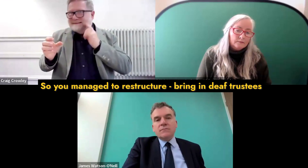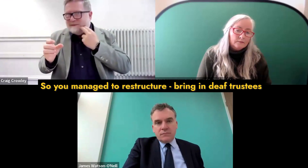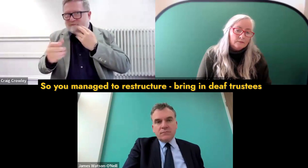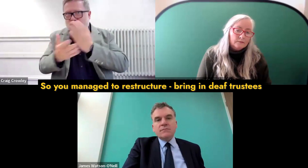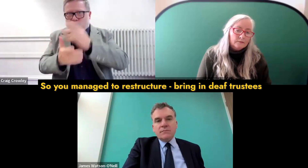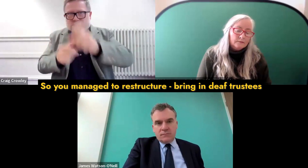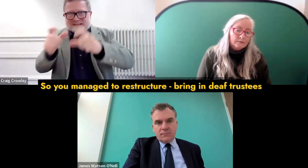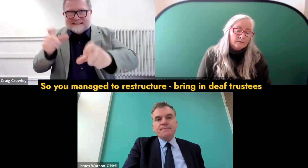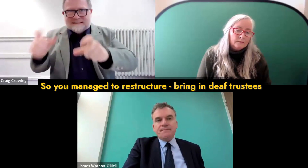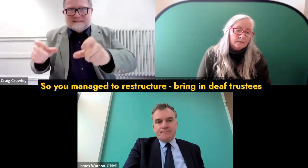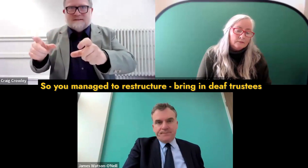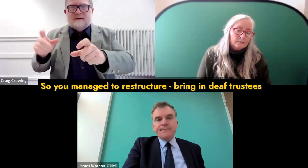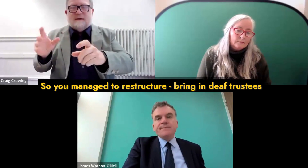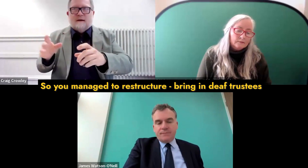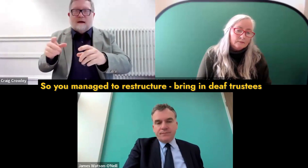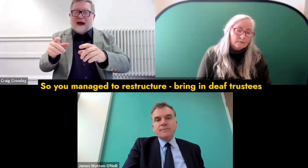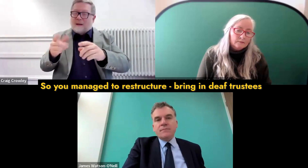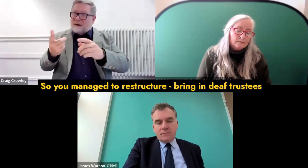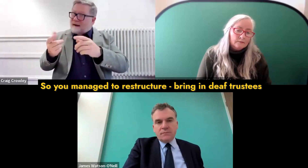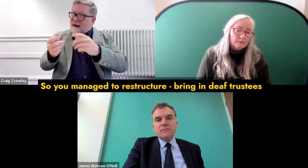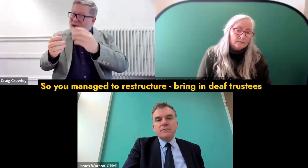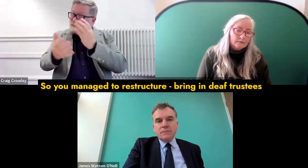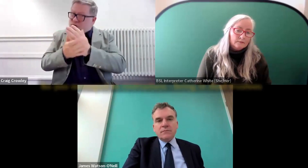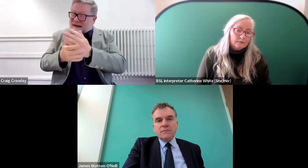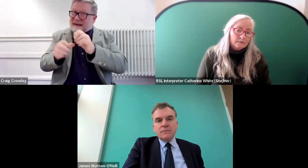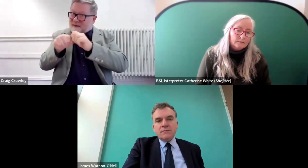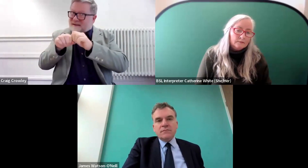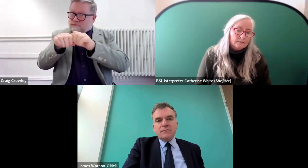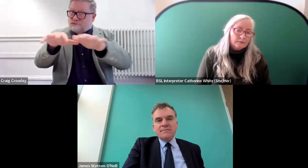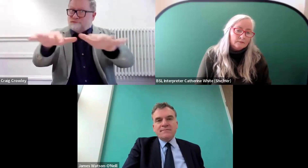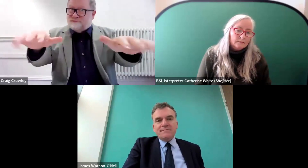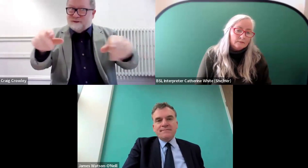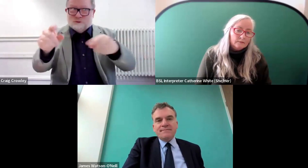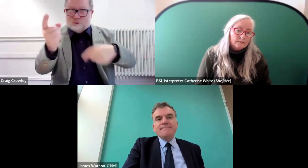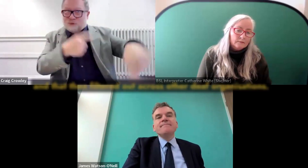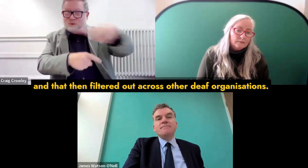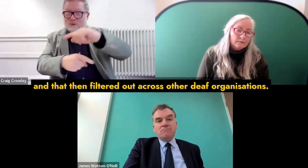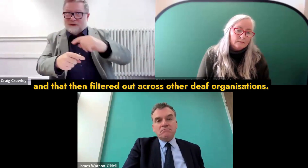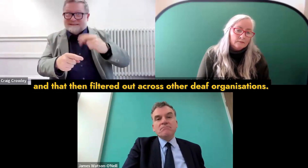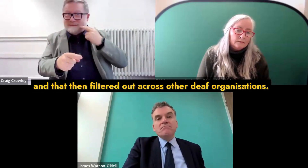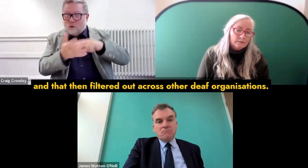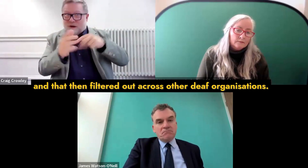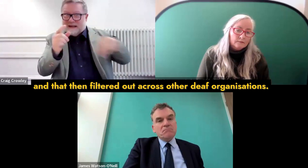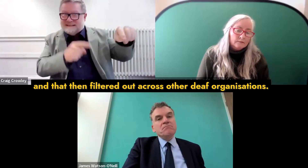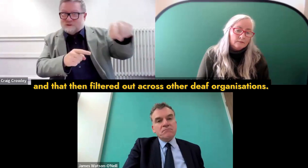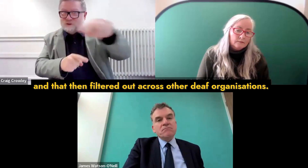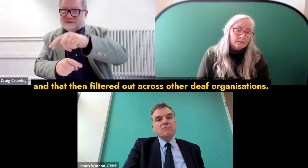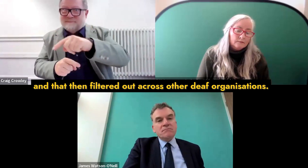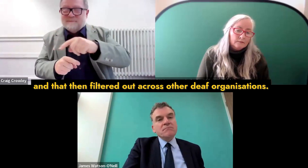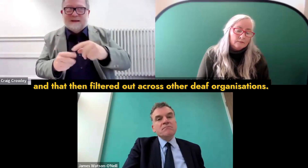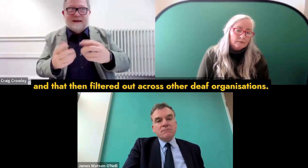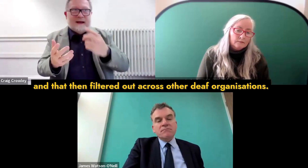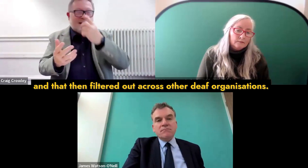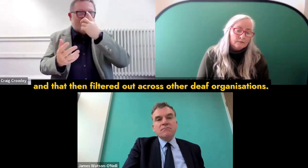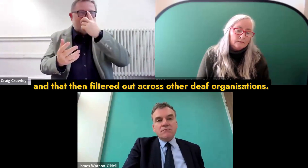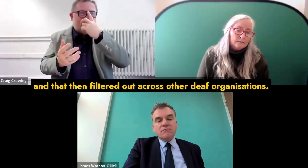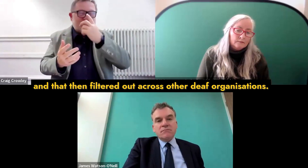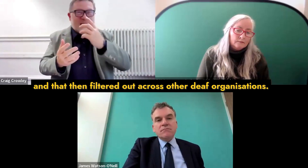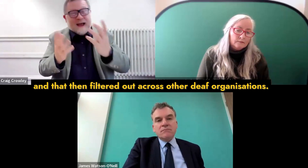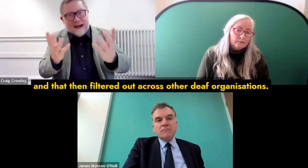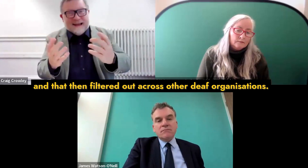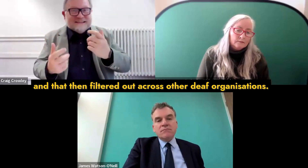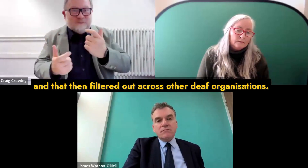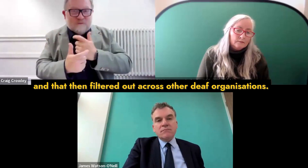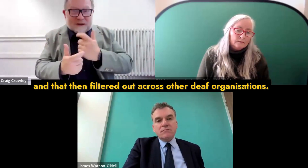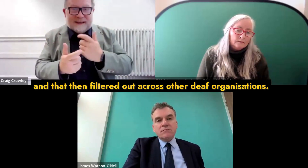restructure, bring in deaf trustees, and that then filtered out across other